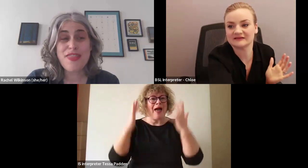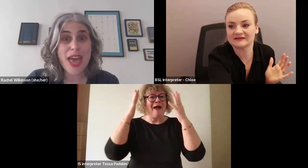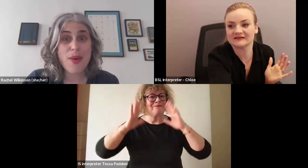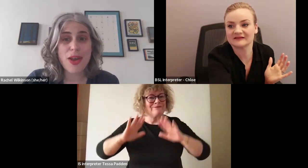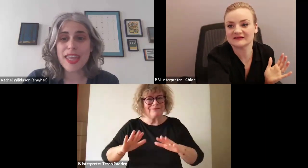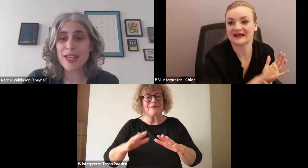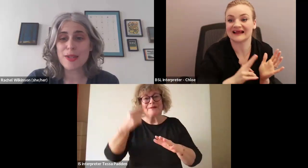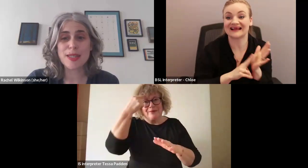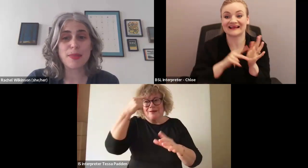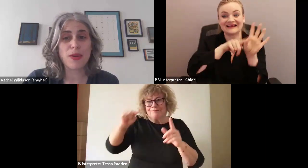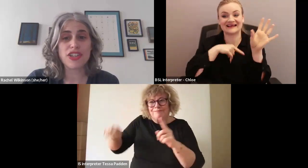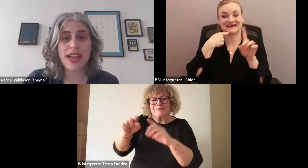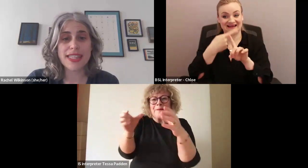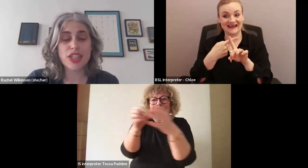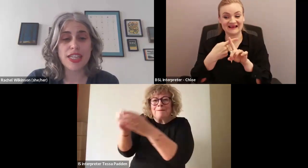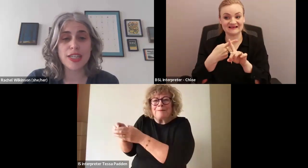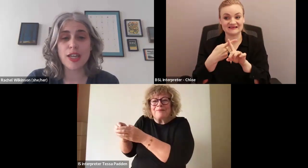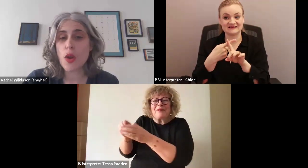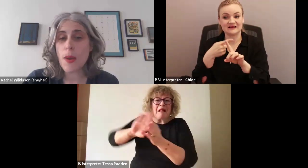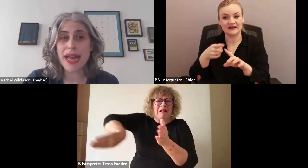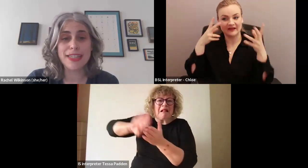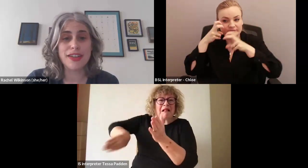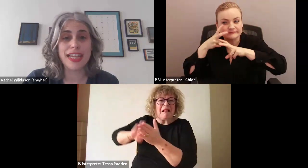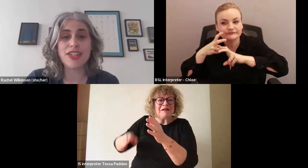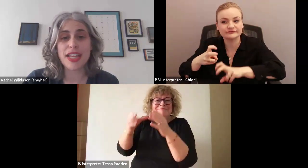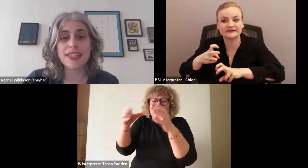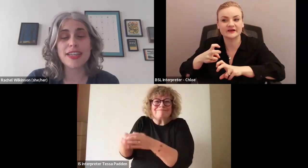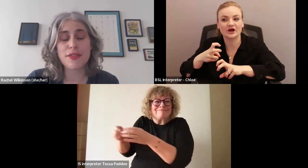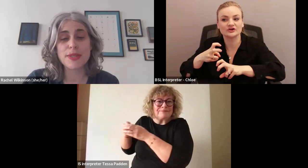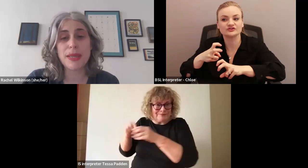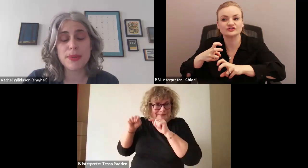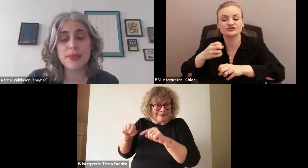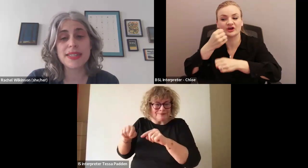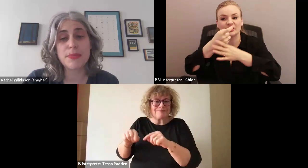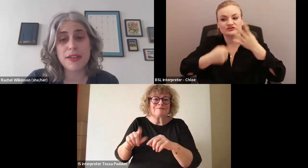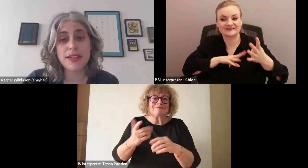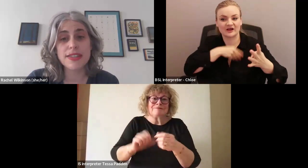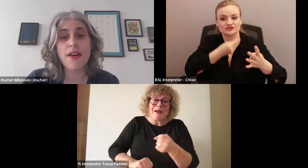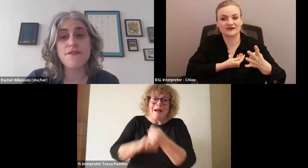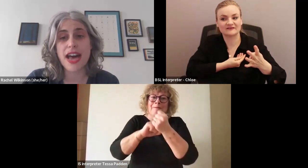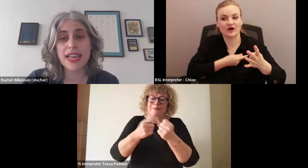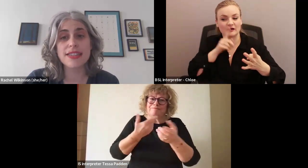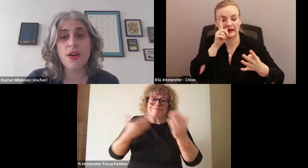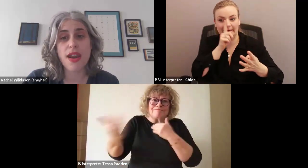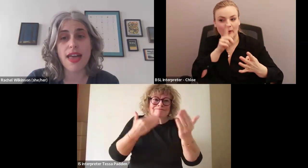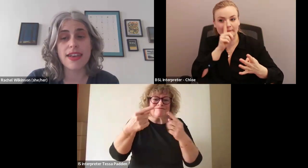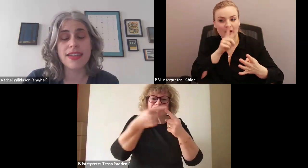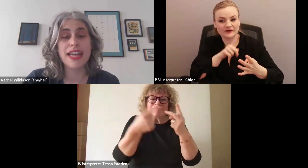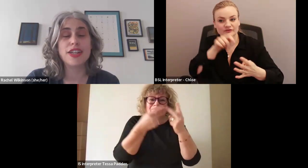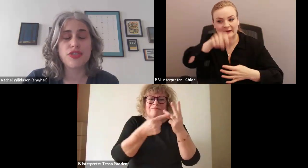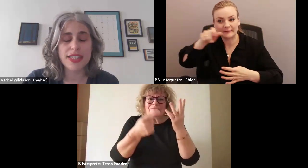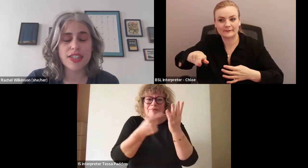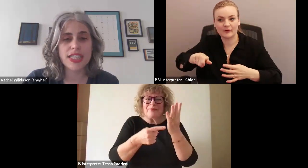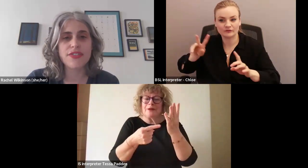University. Their work includes exploring transgender, non-binary, and gender-diverse people's experience of violence